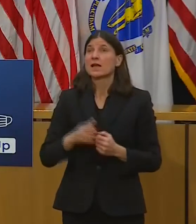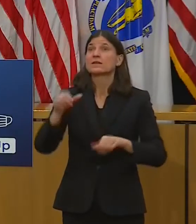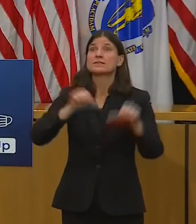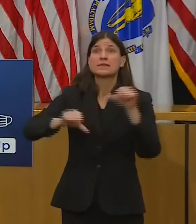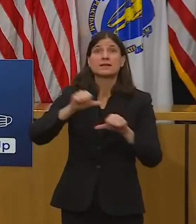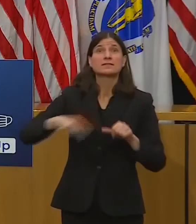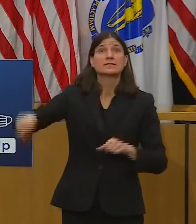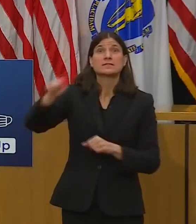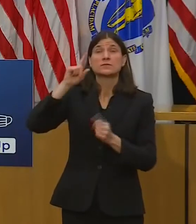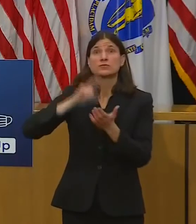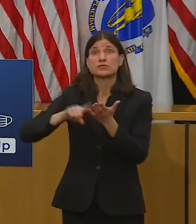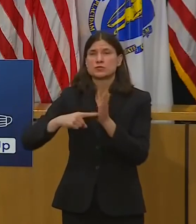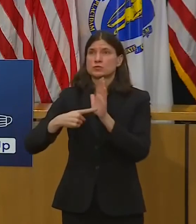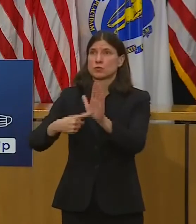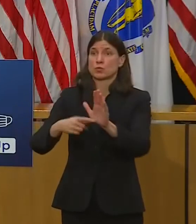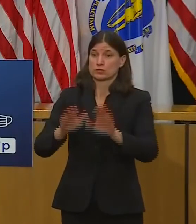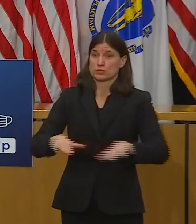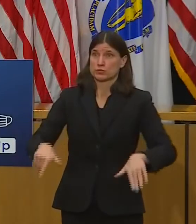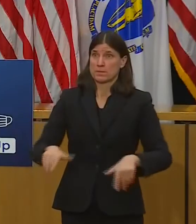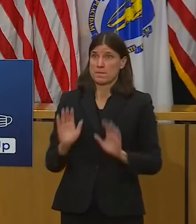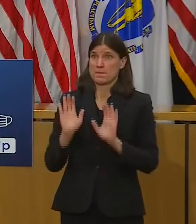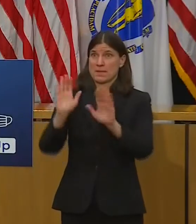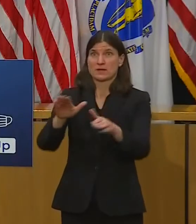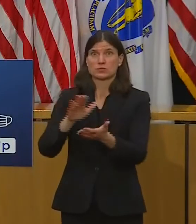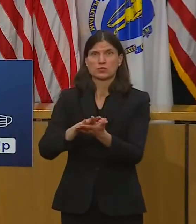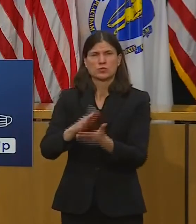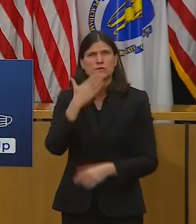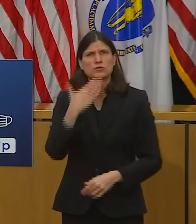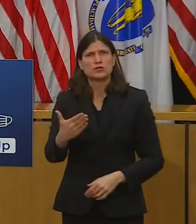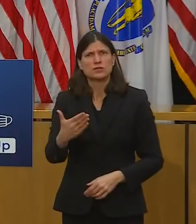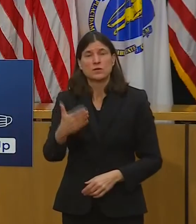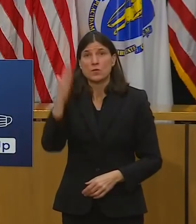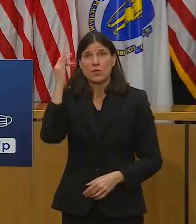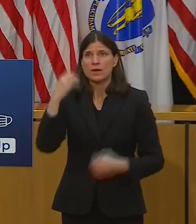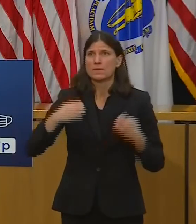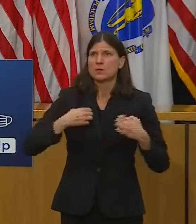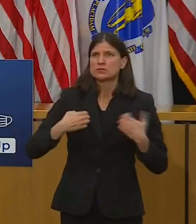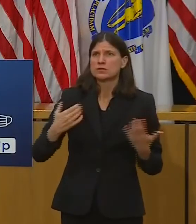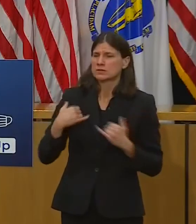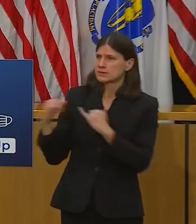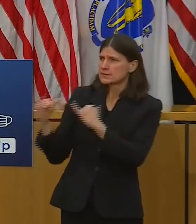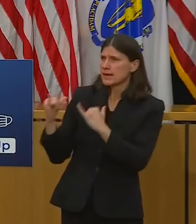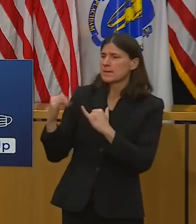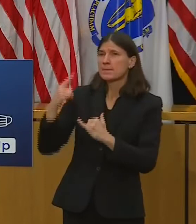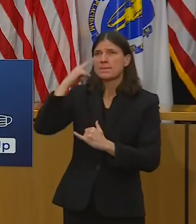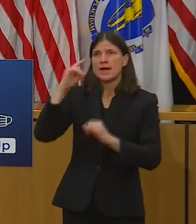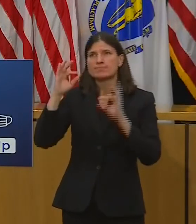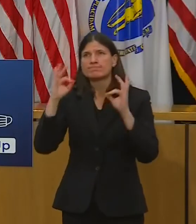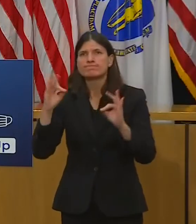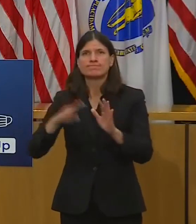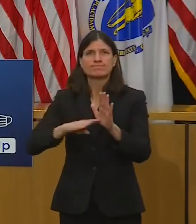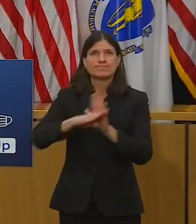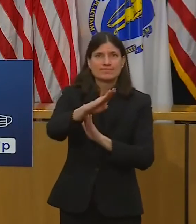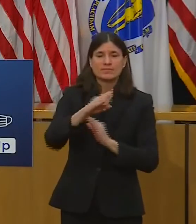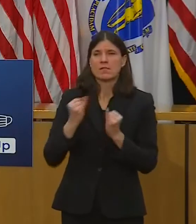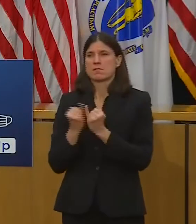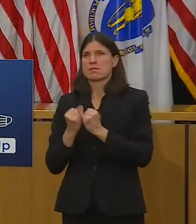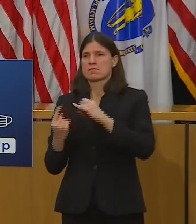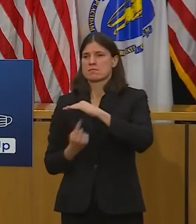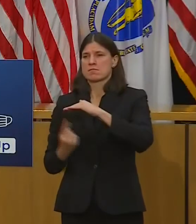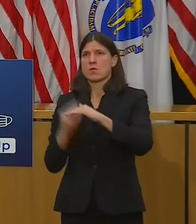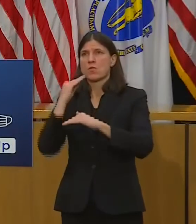kids' education, developmental, and emotional well-being. And we've shown we can control the spread of the virus in classrooms when the right steps